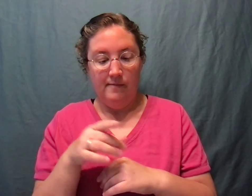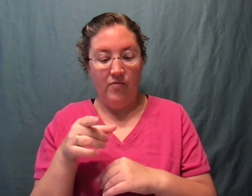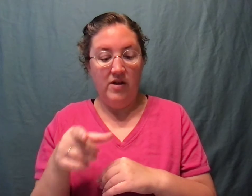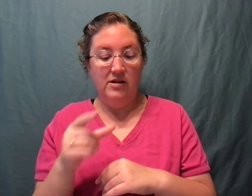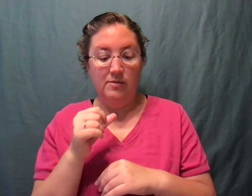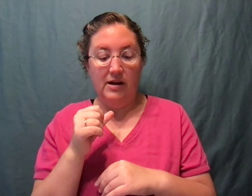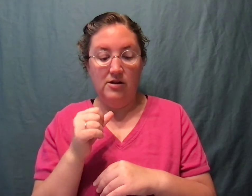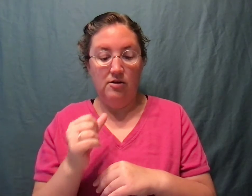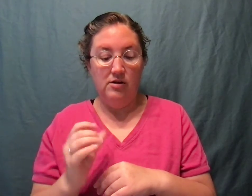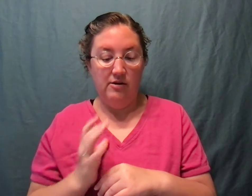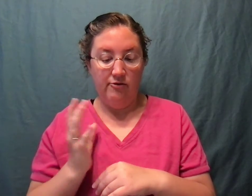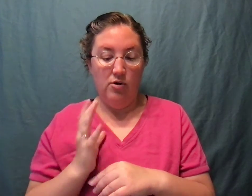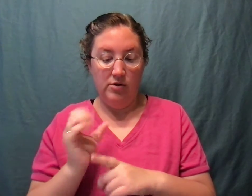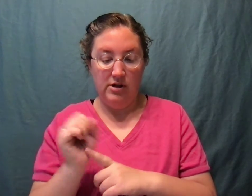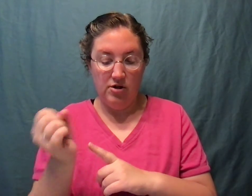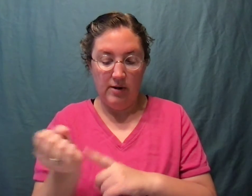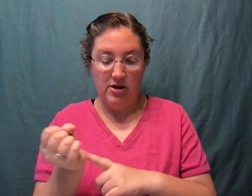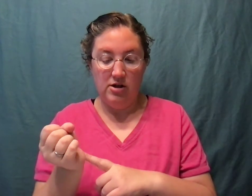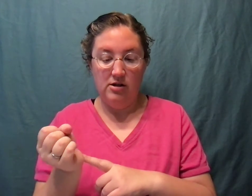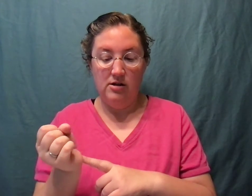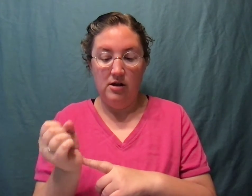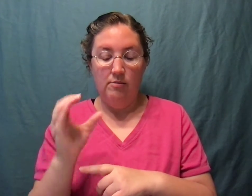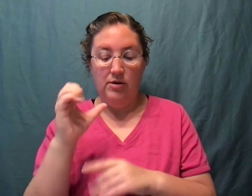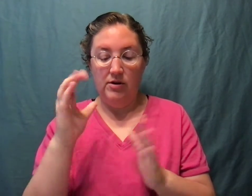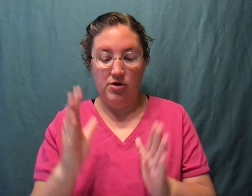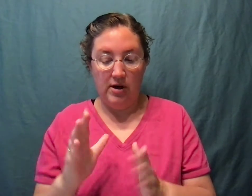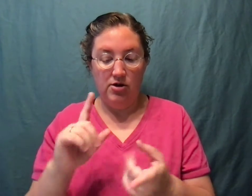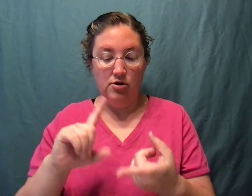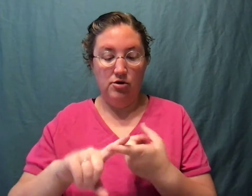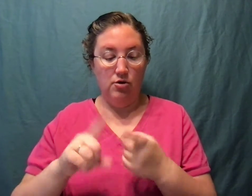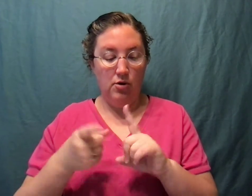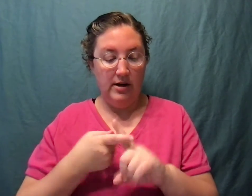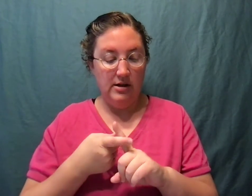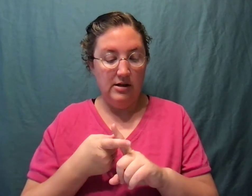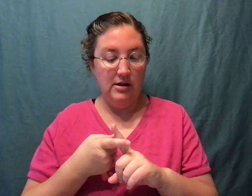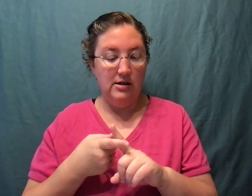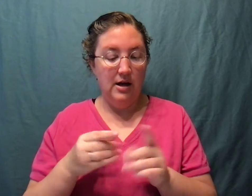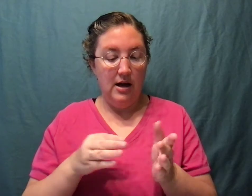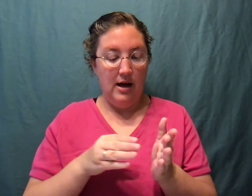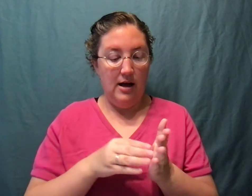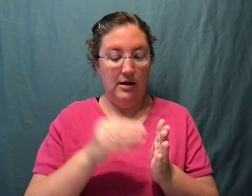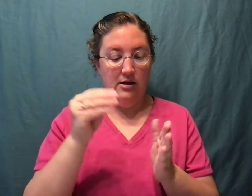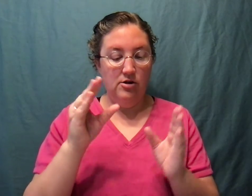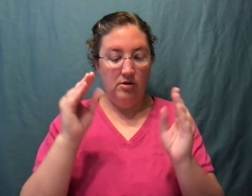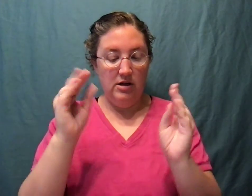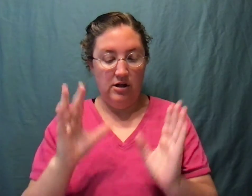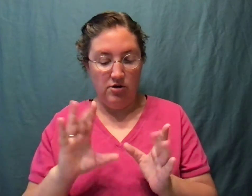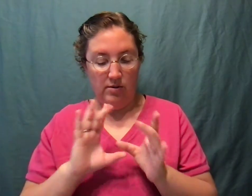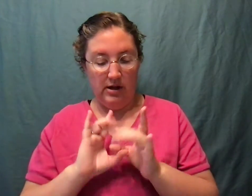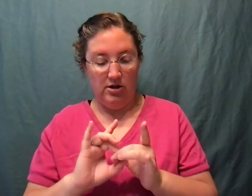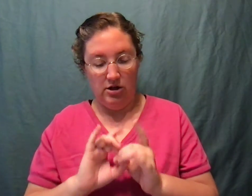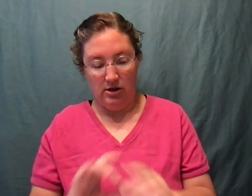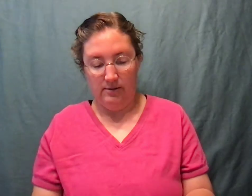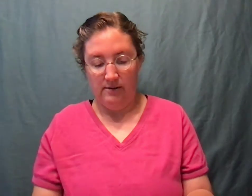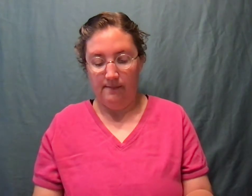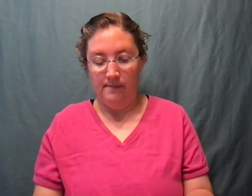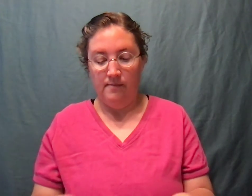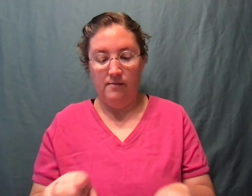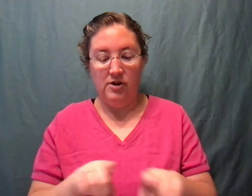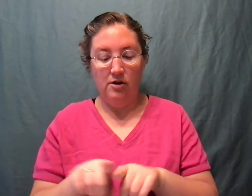And this is best used in formal situations between strangers or acquaintances and in student-teacher relationships. It also